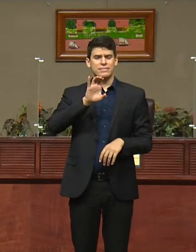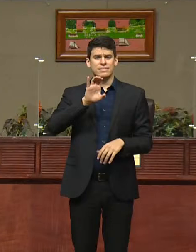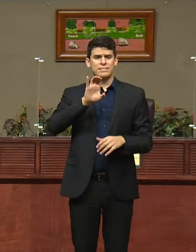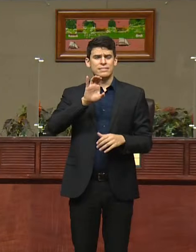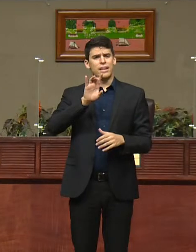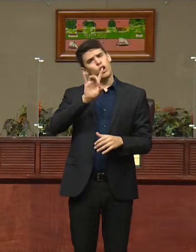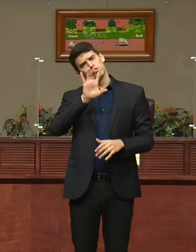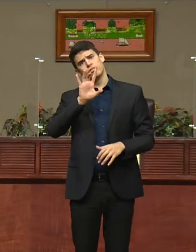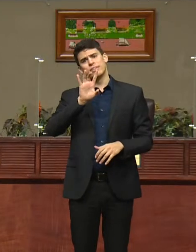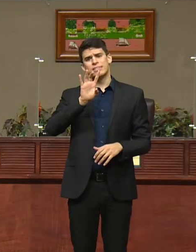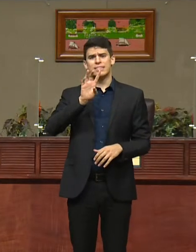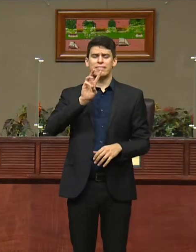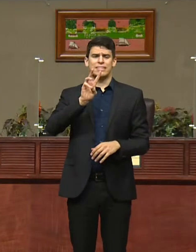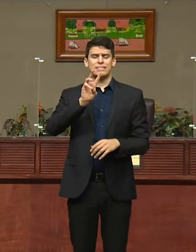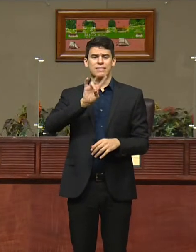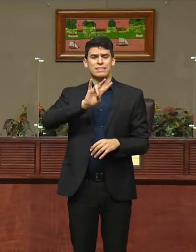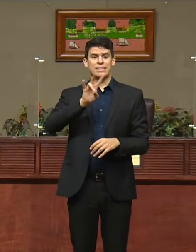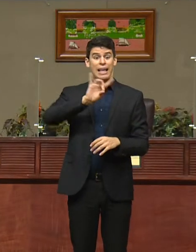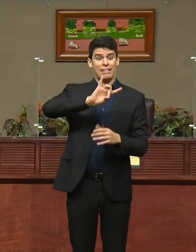178,055.